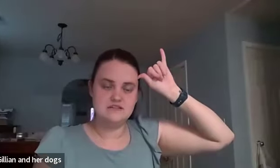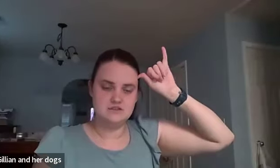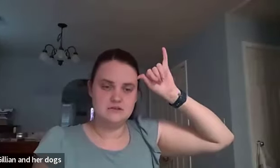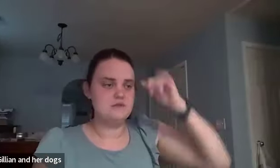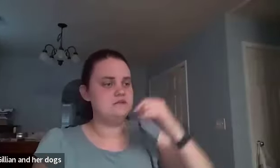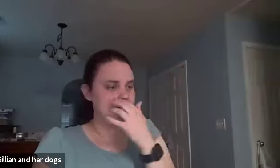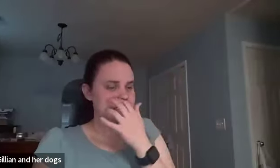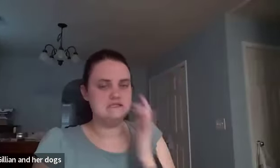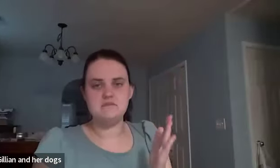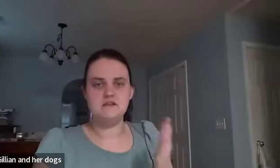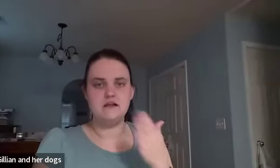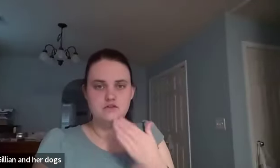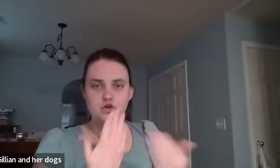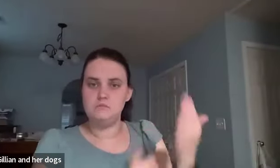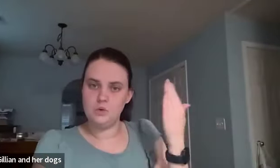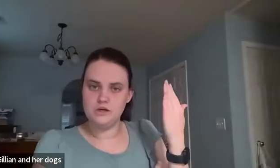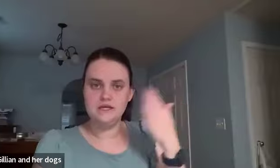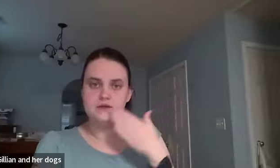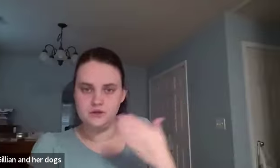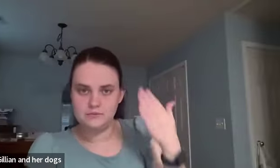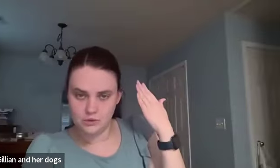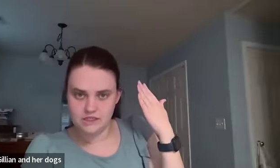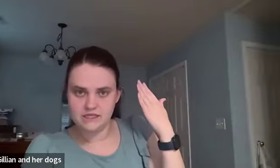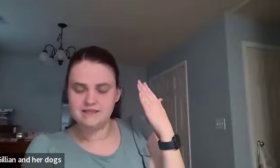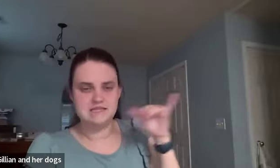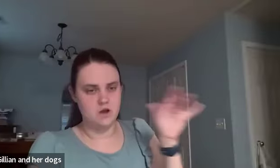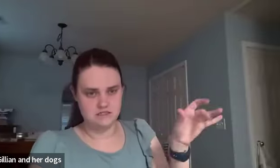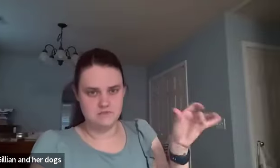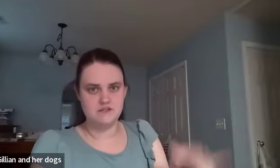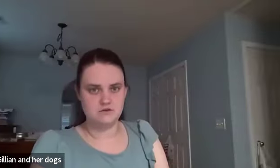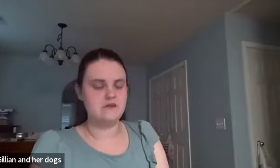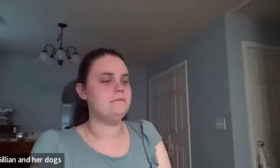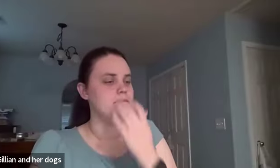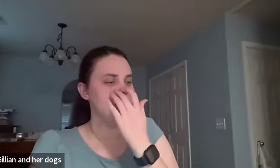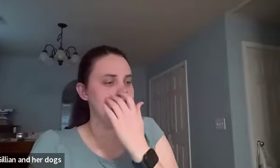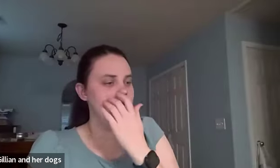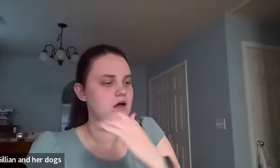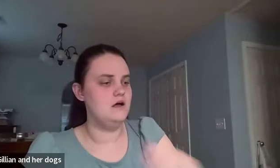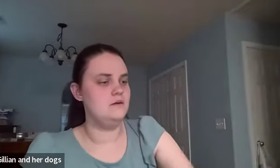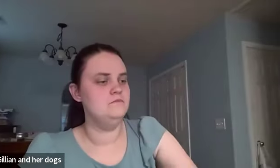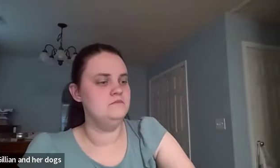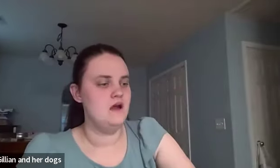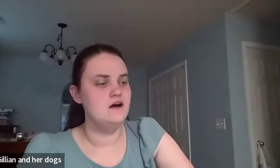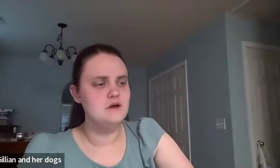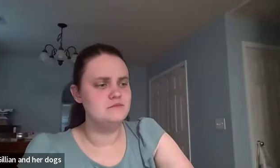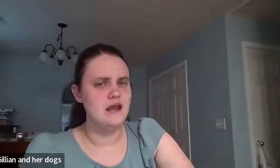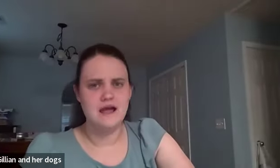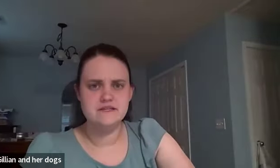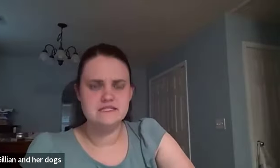is also accepted. It's the same thing like the good morning, same concept, that sort of thing. Um, Also, I'm going to add this